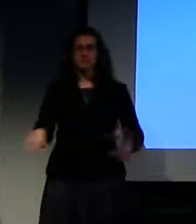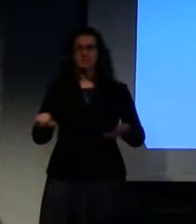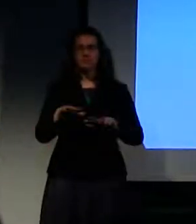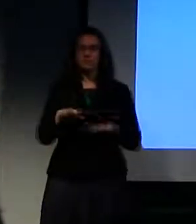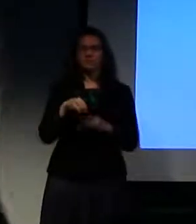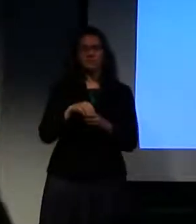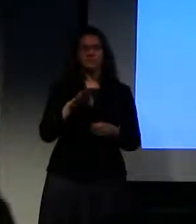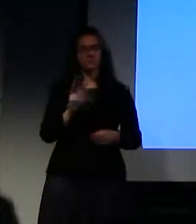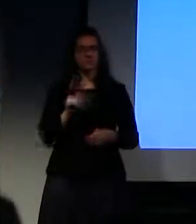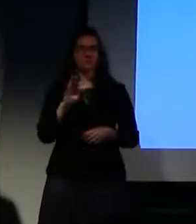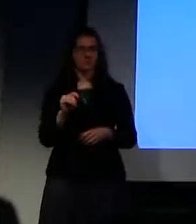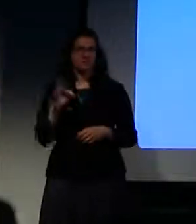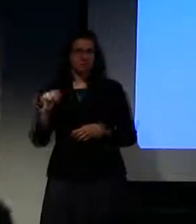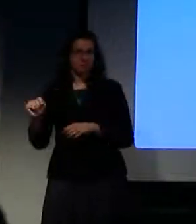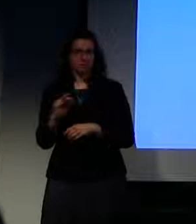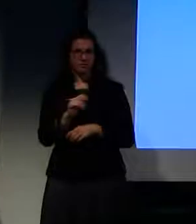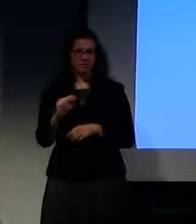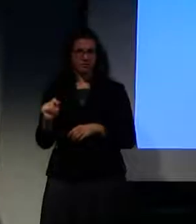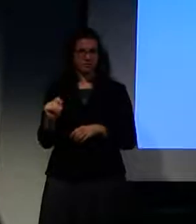and